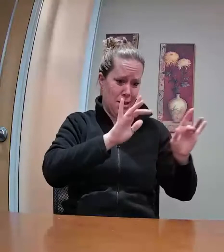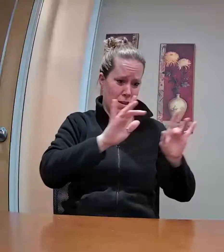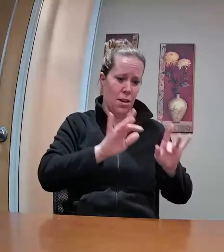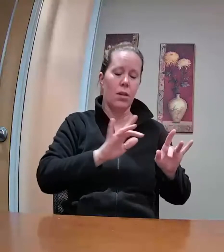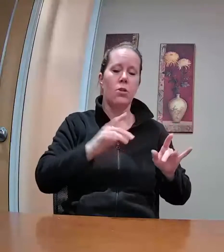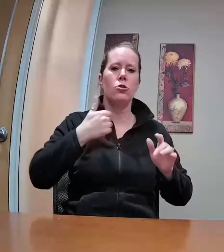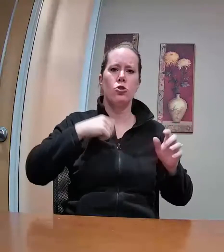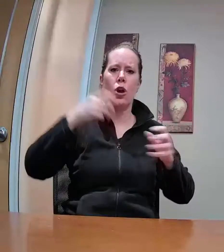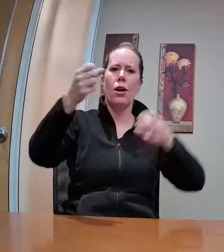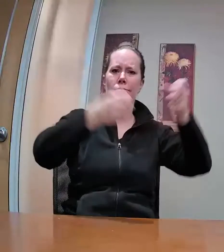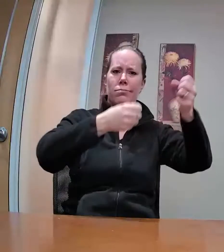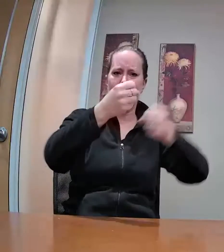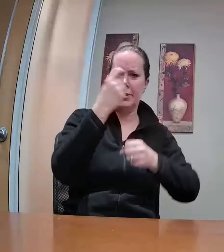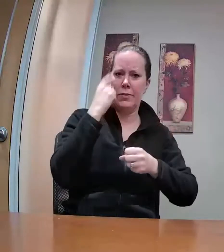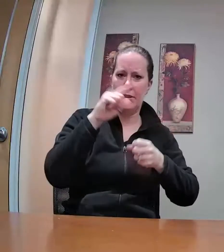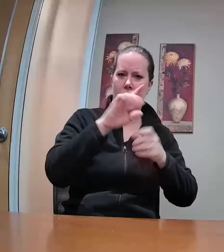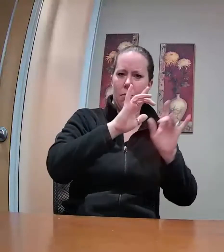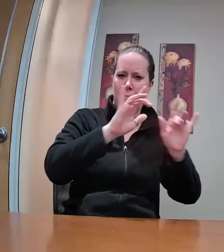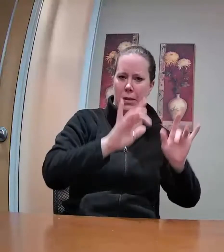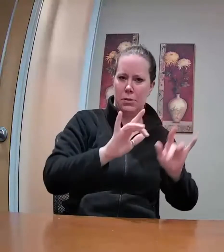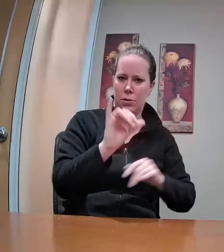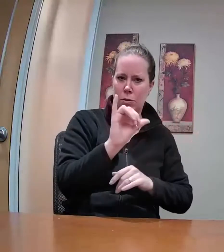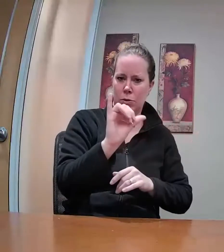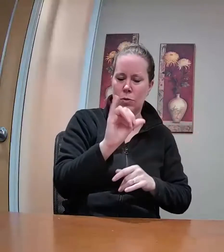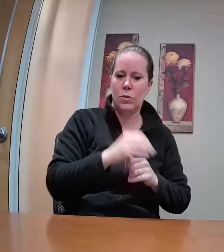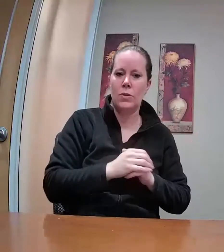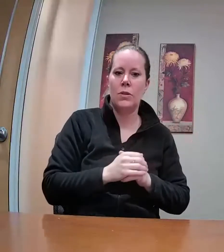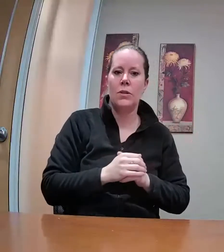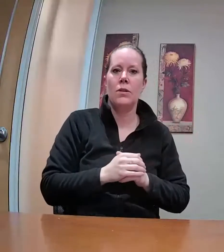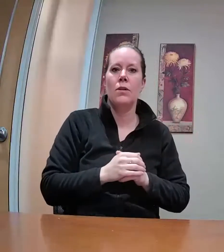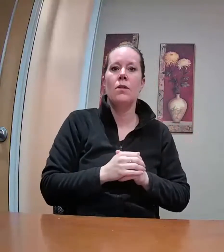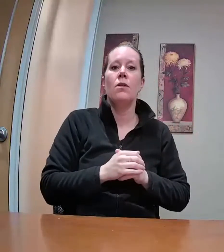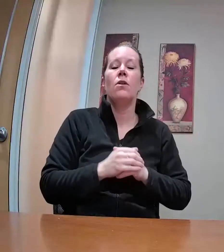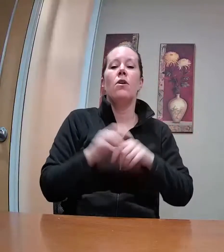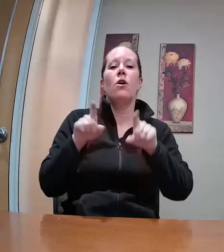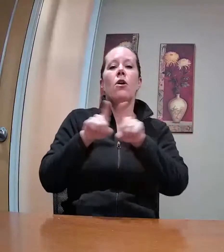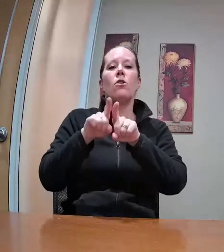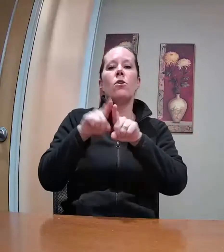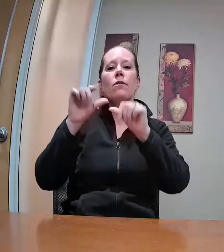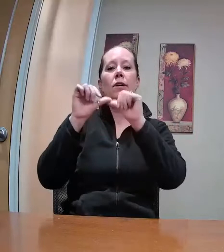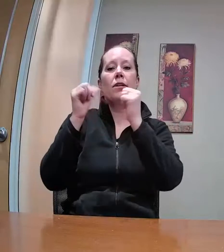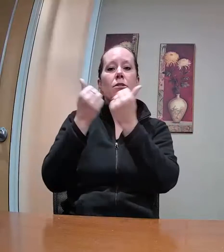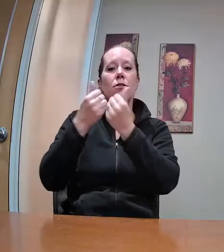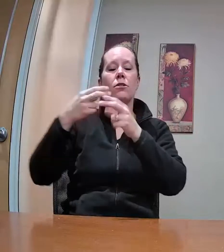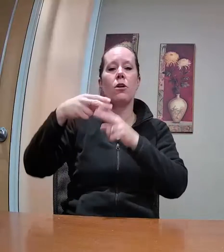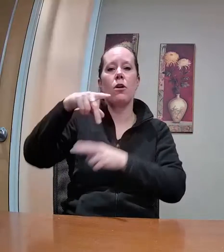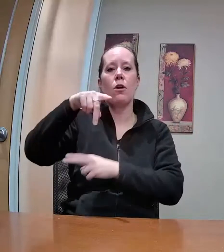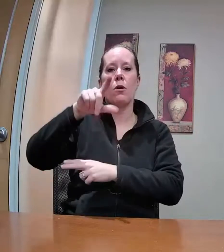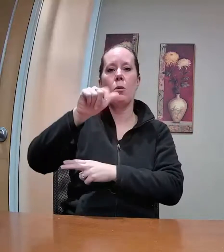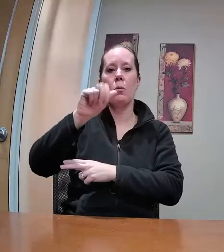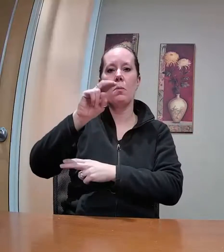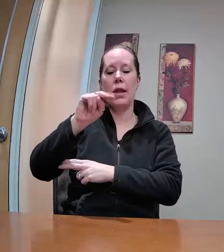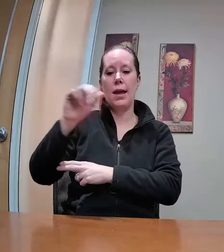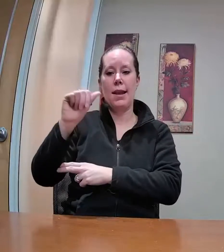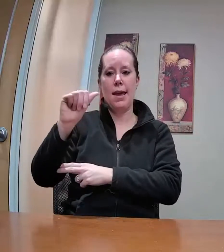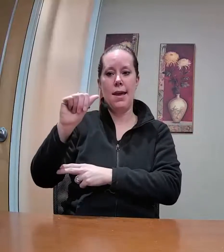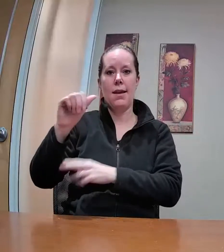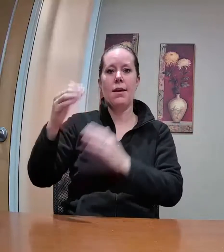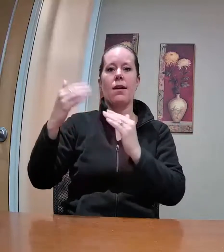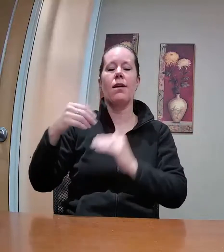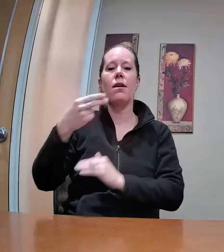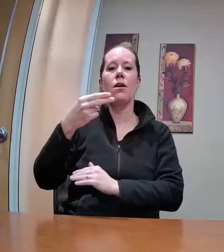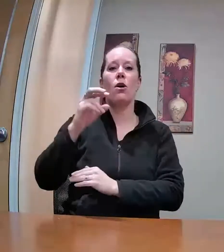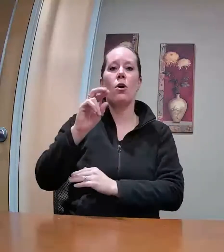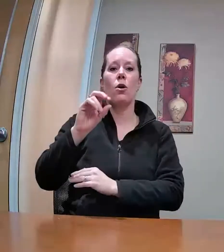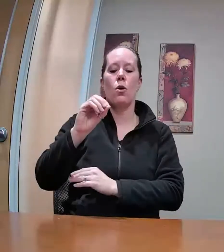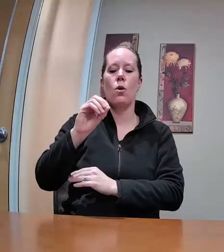we also use staff from Plan A agency and from Horizons. We